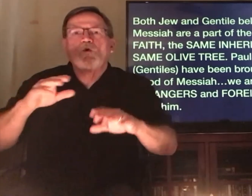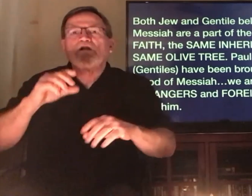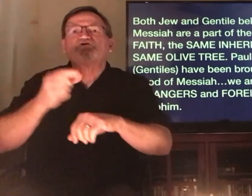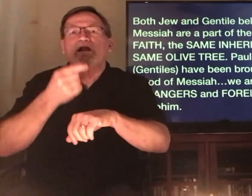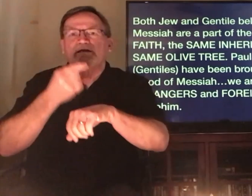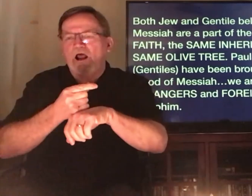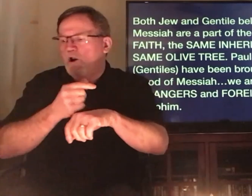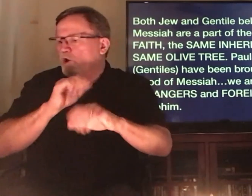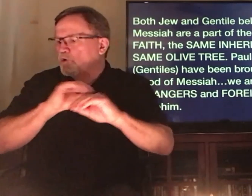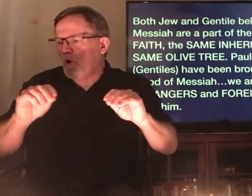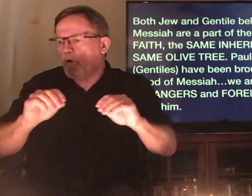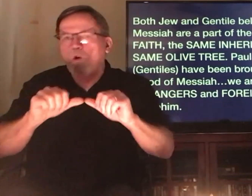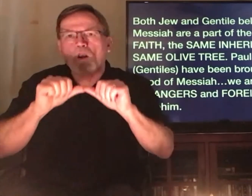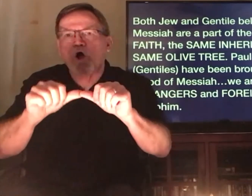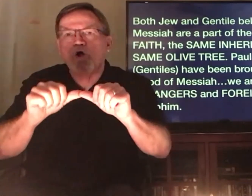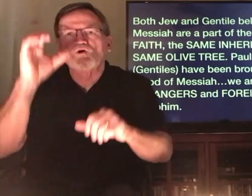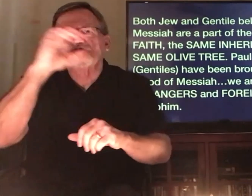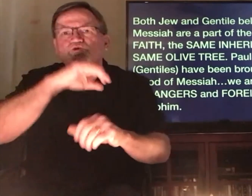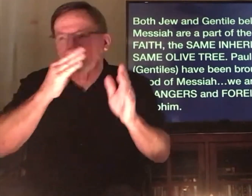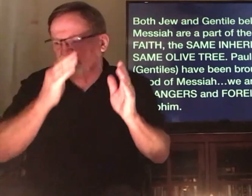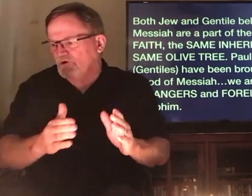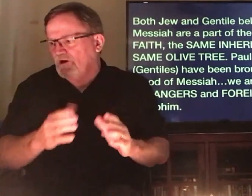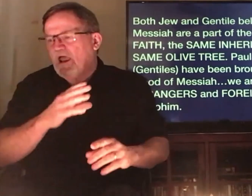Gentile believers bring in